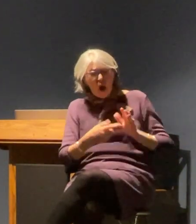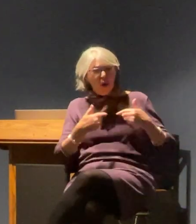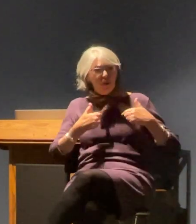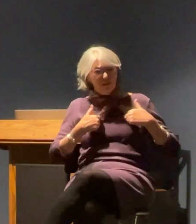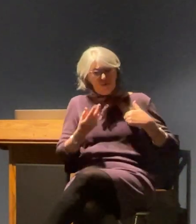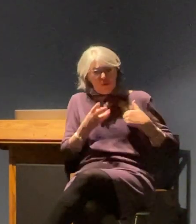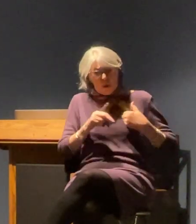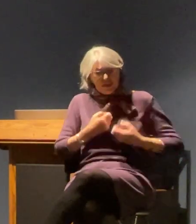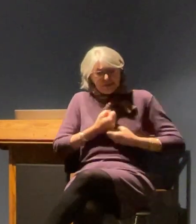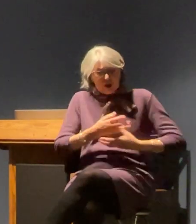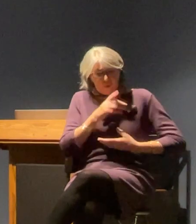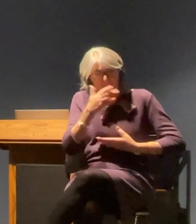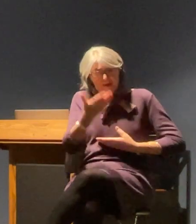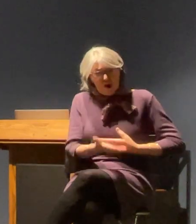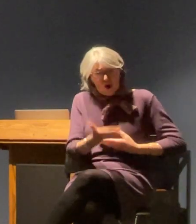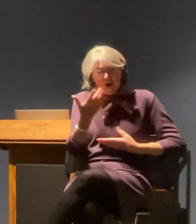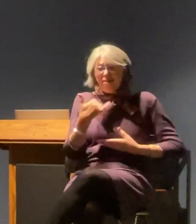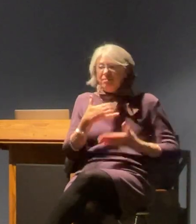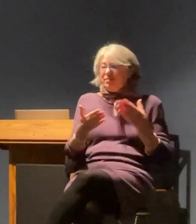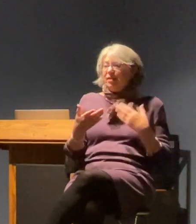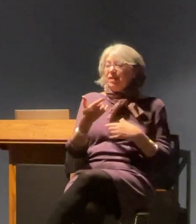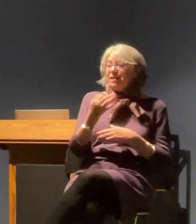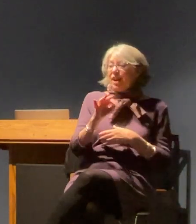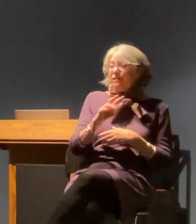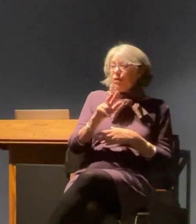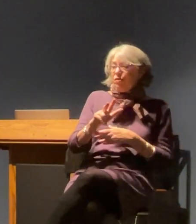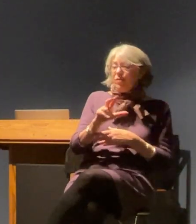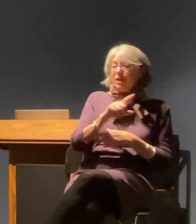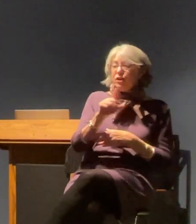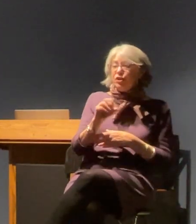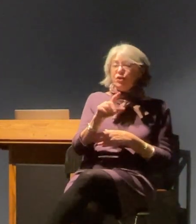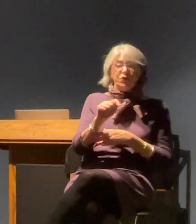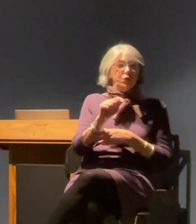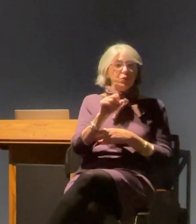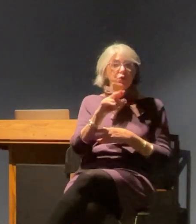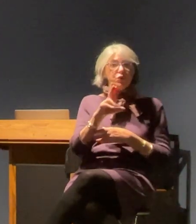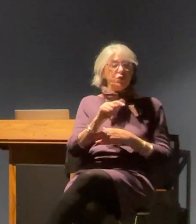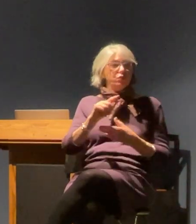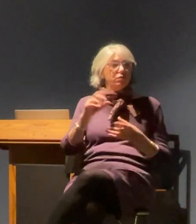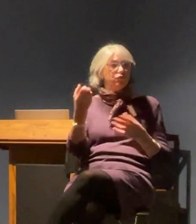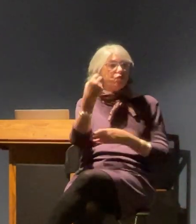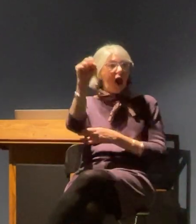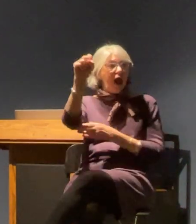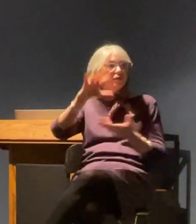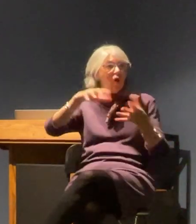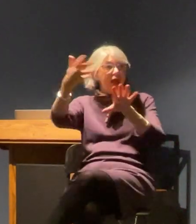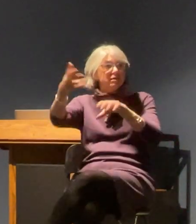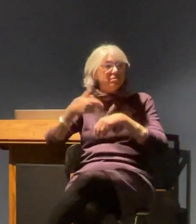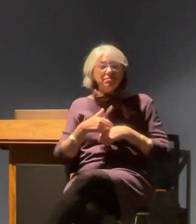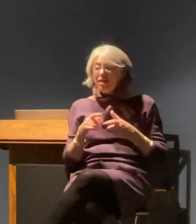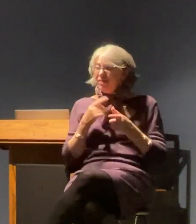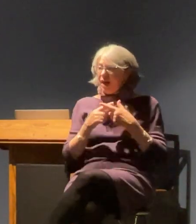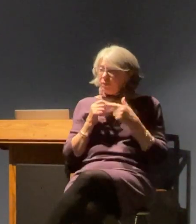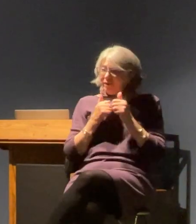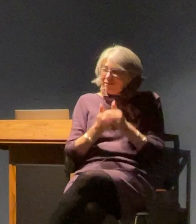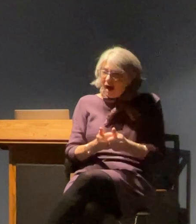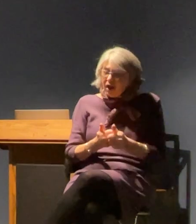of expression. And that's when we might have known the 1943 zoot suit riots, right? And then we start to trace it